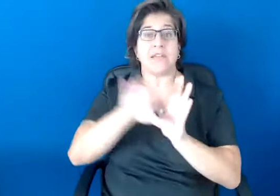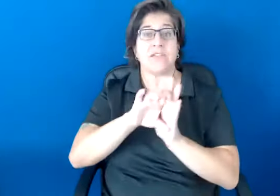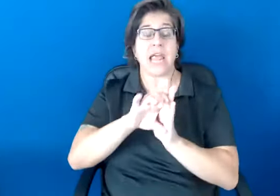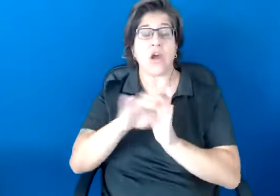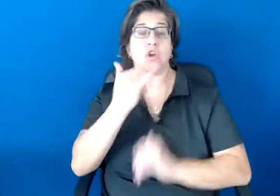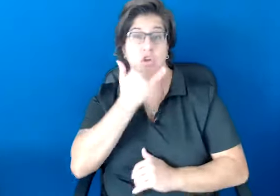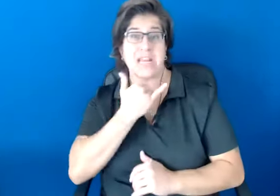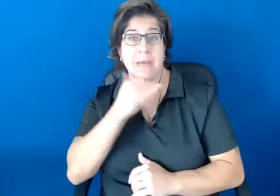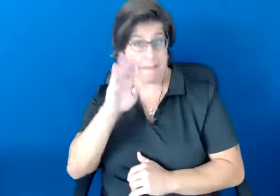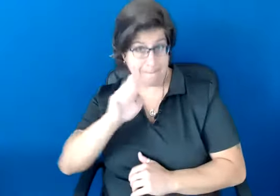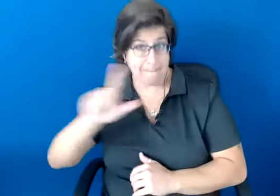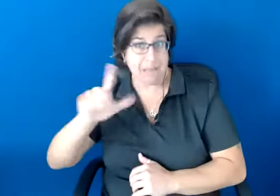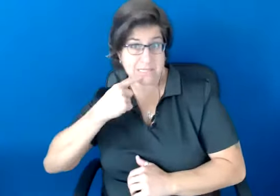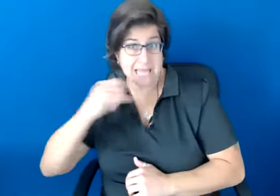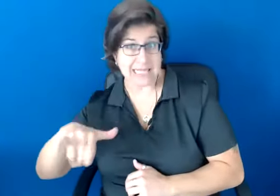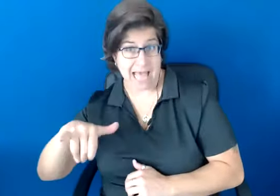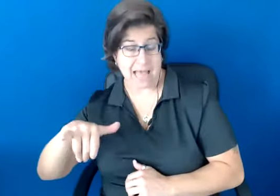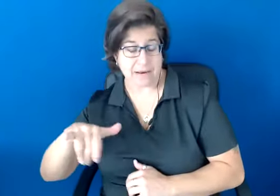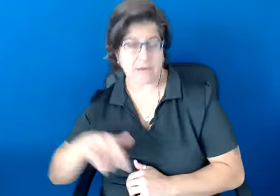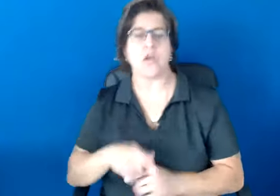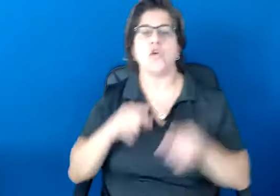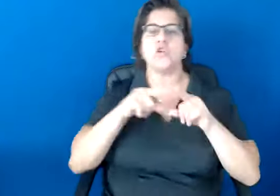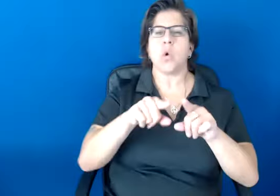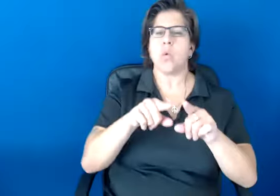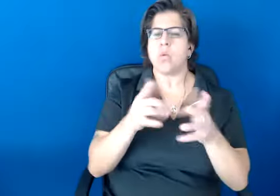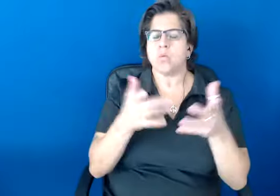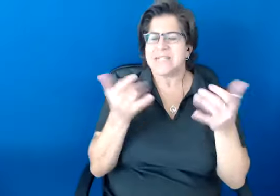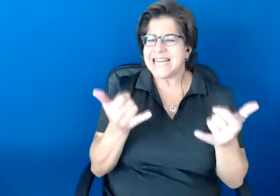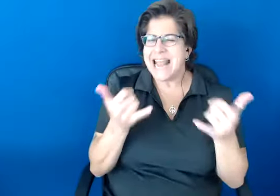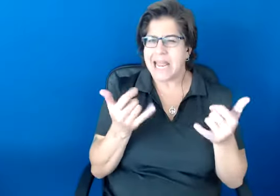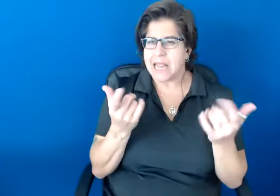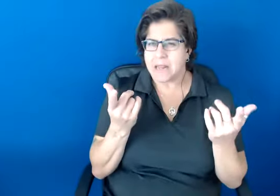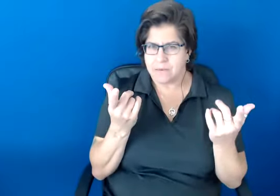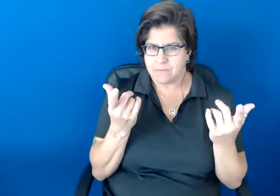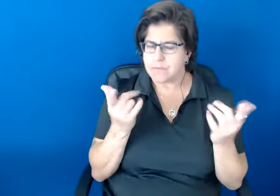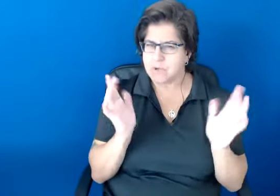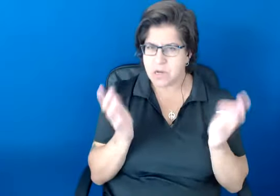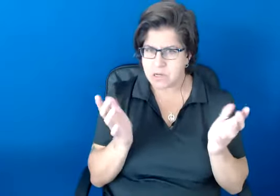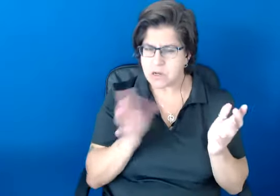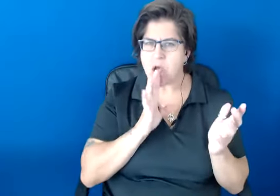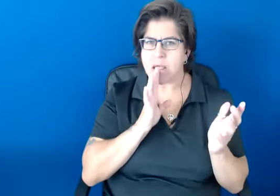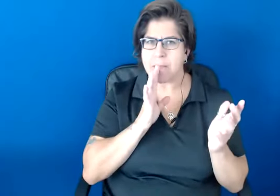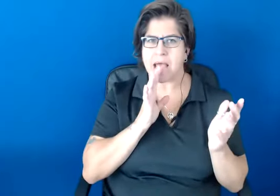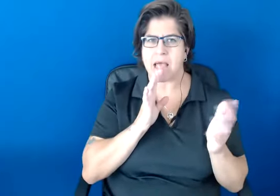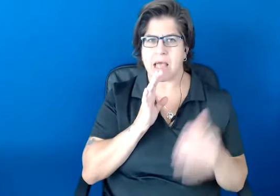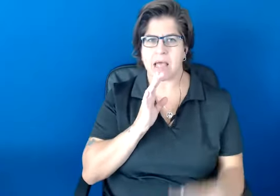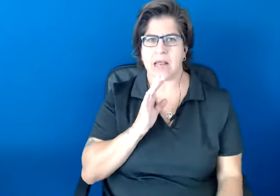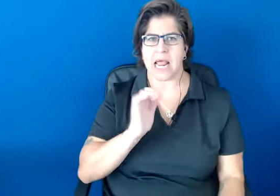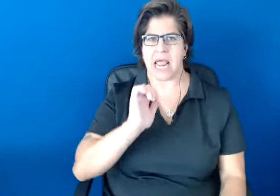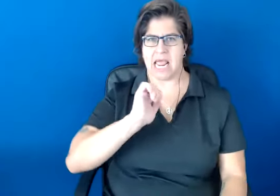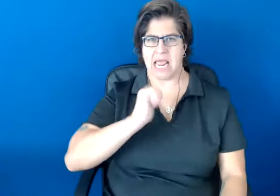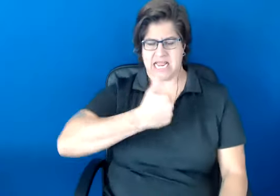it. So what we're going to be talking about here is